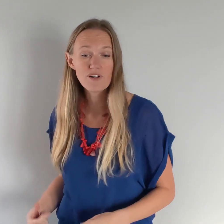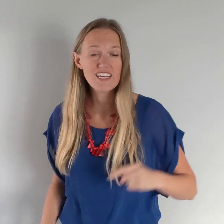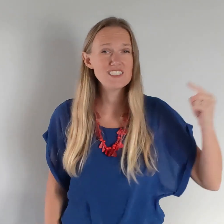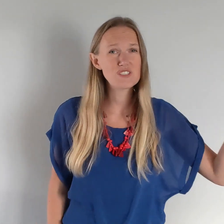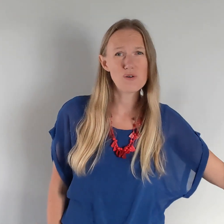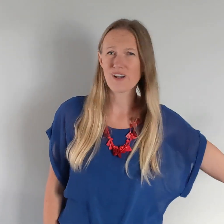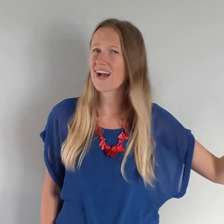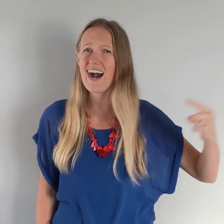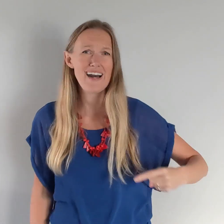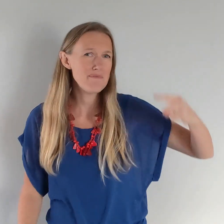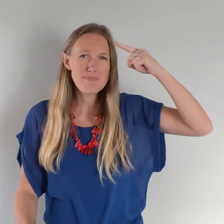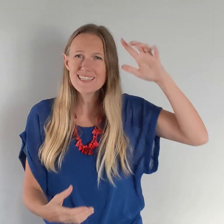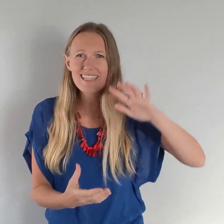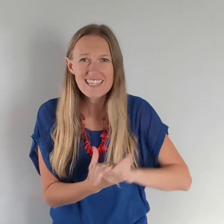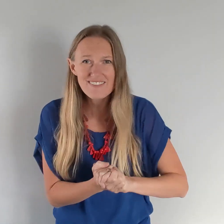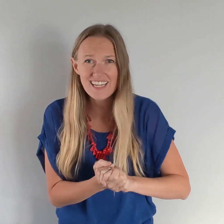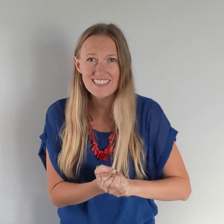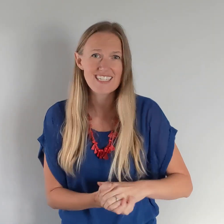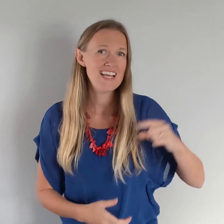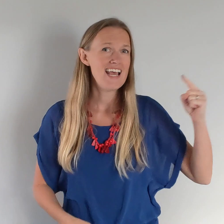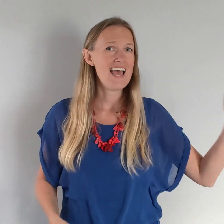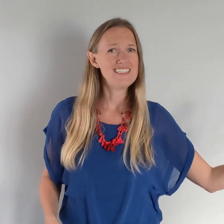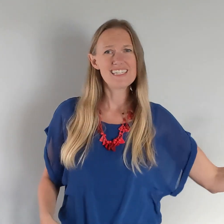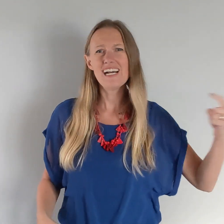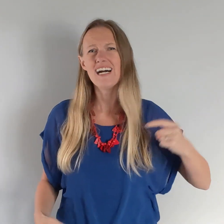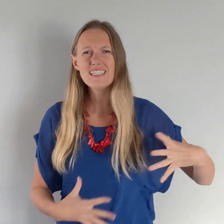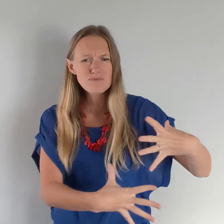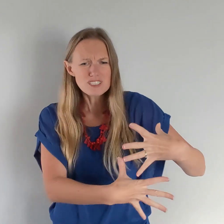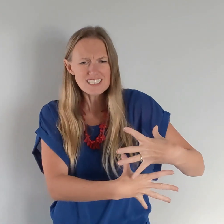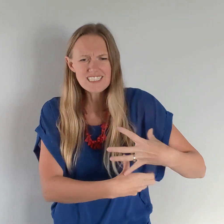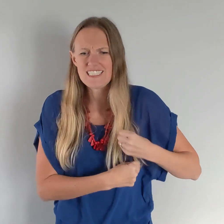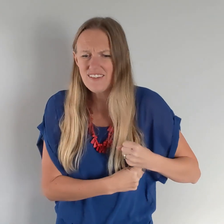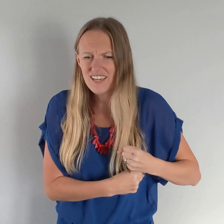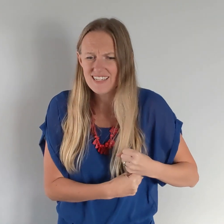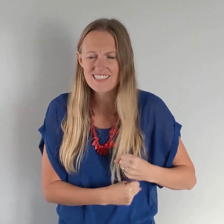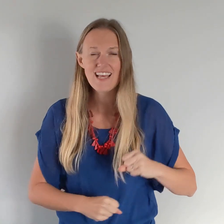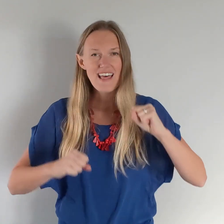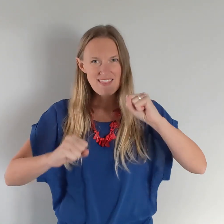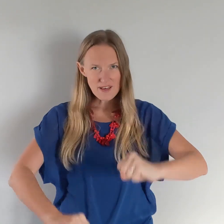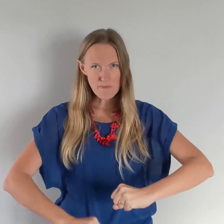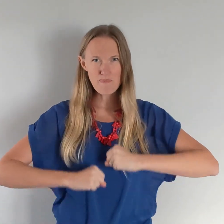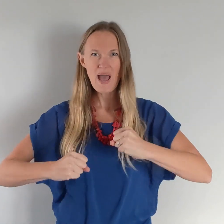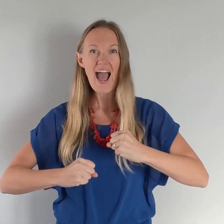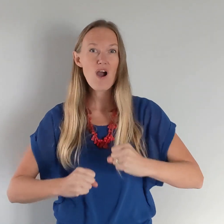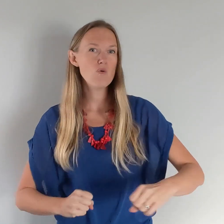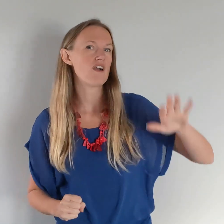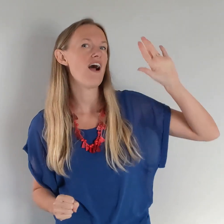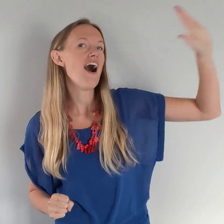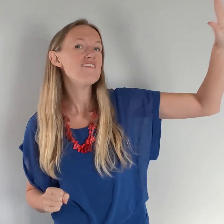bridge, so come believe it and come receive it. The power of